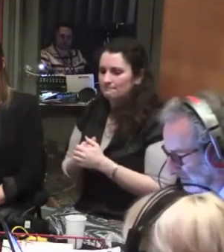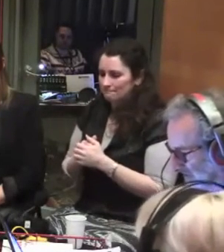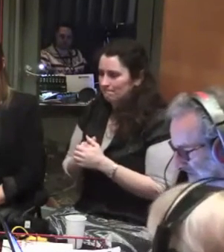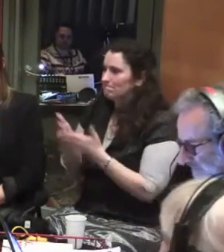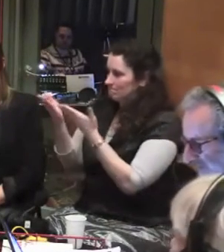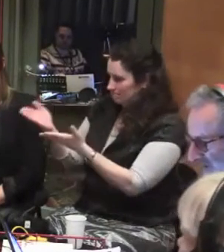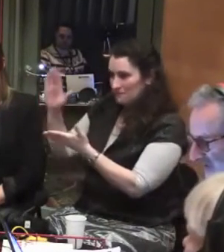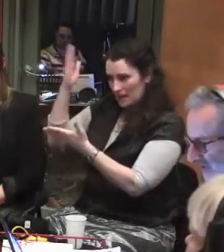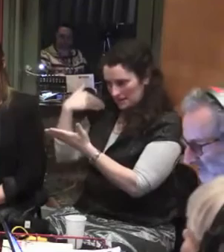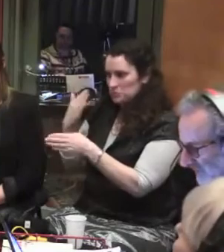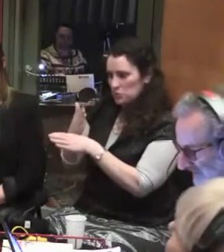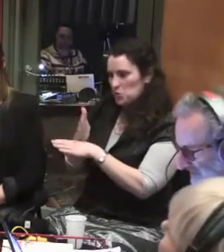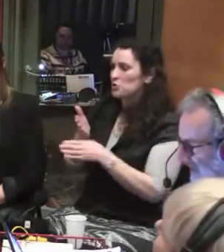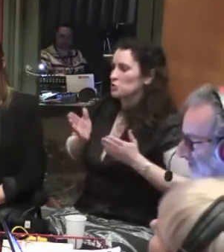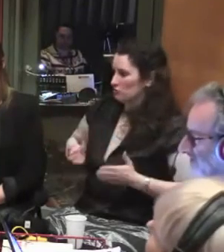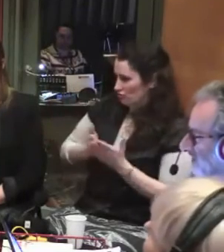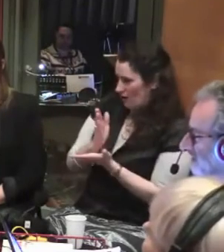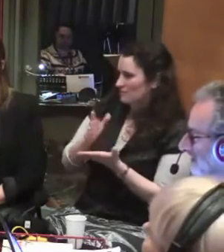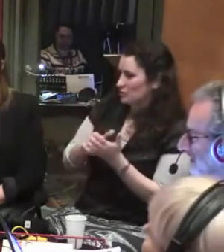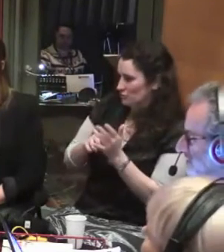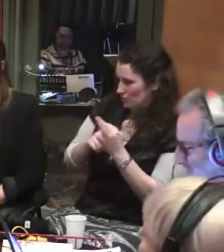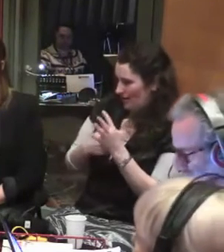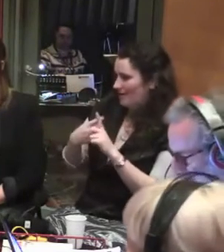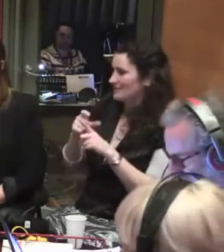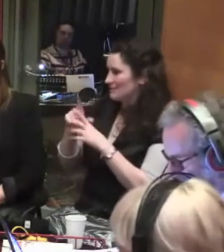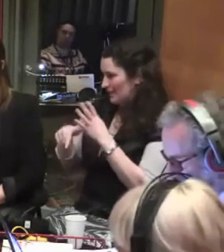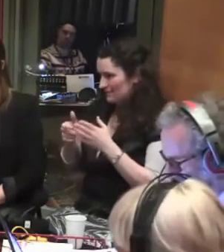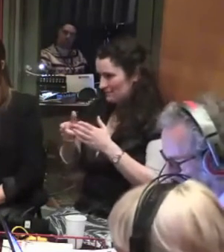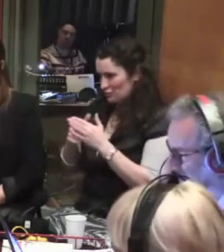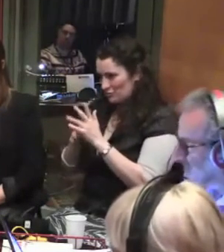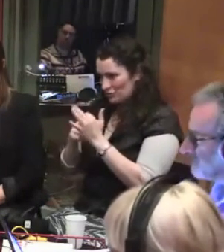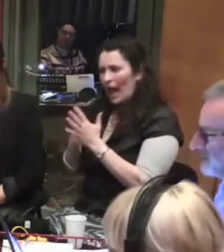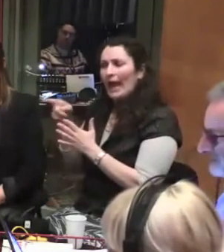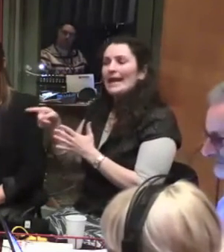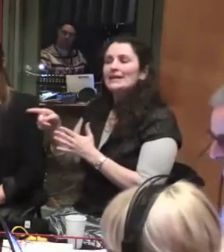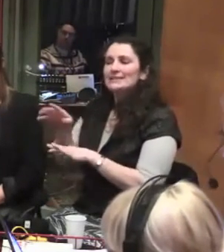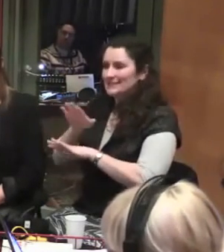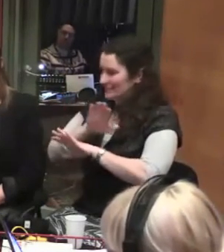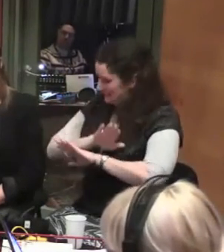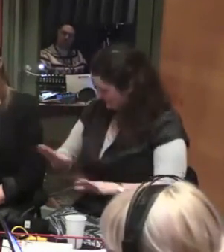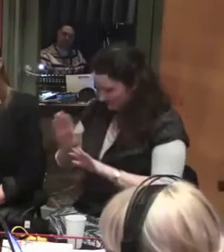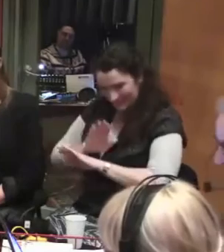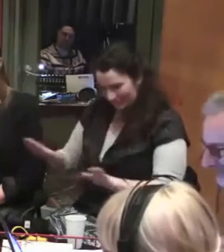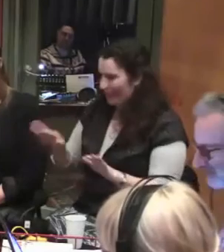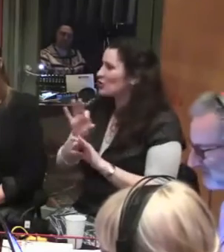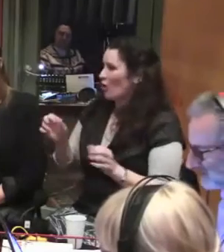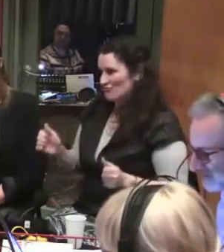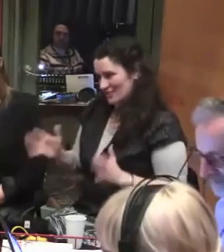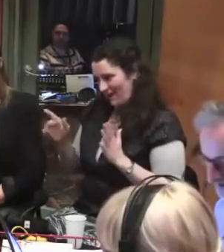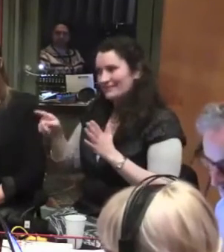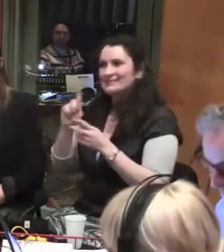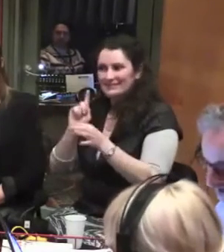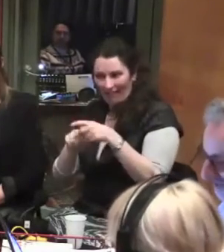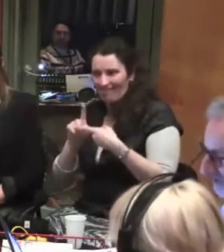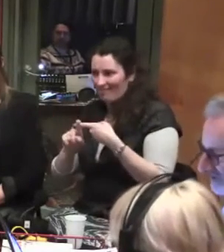Disability Commissioner, who is now definitely not retired, but chairing Attitude Australia and also doing lots of other things, as he told us.